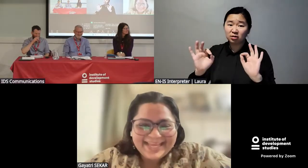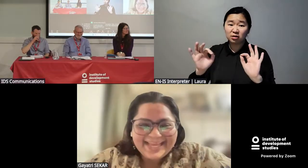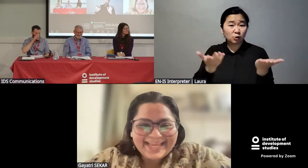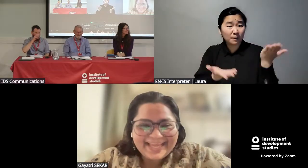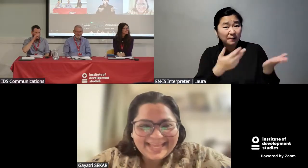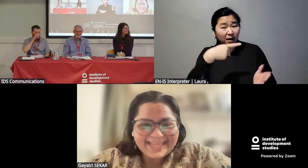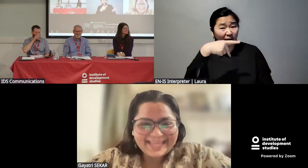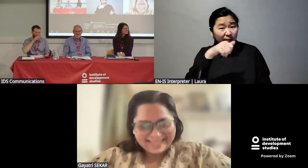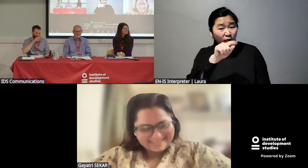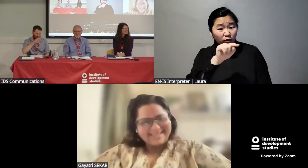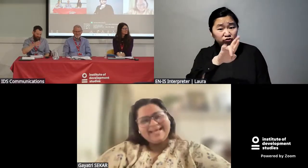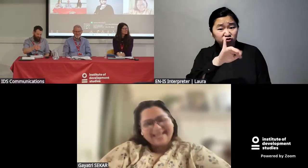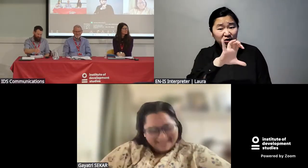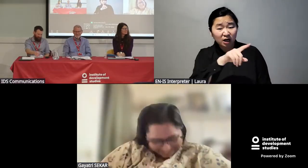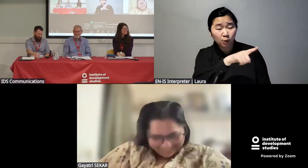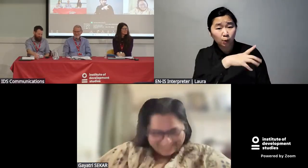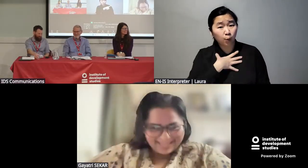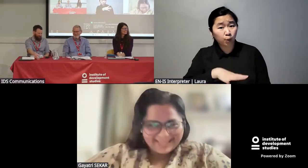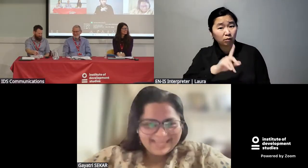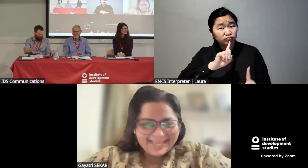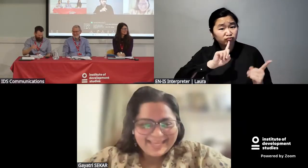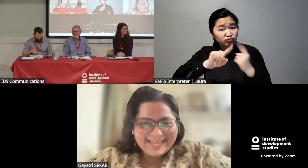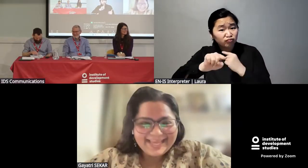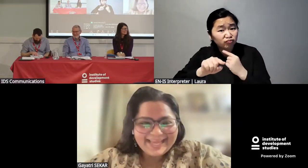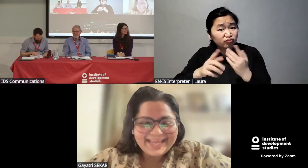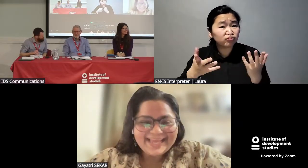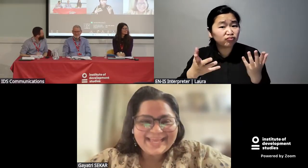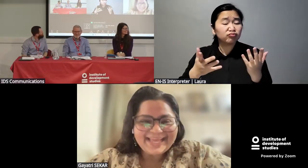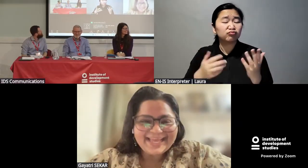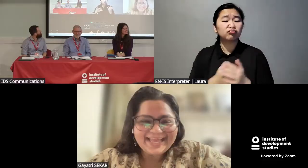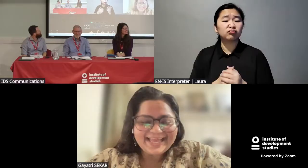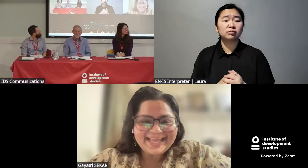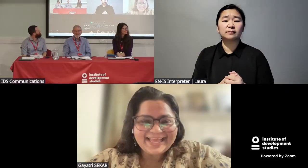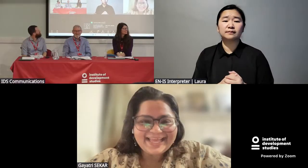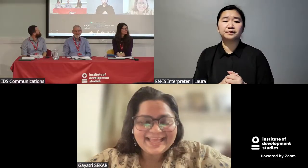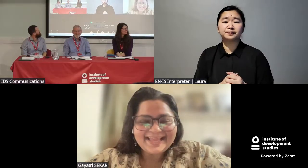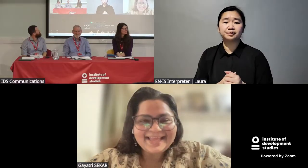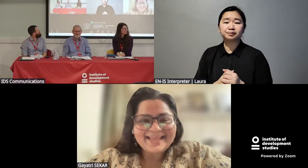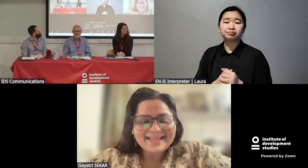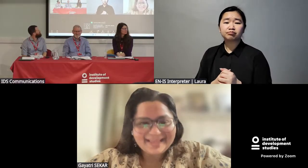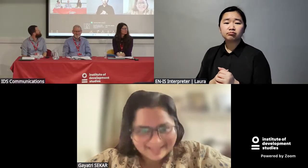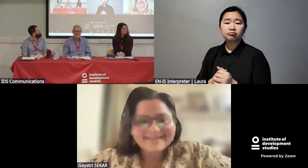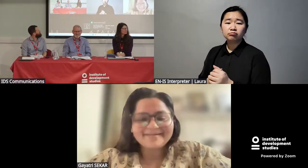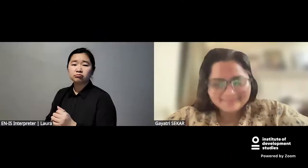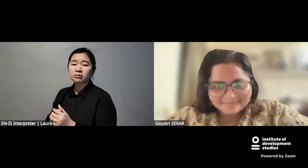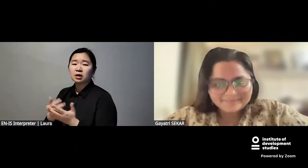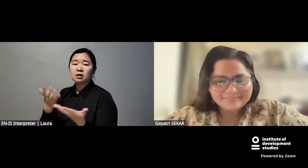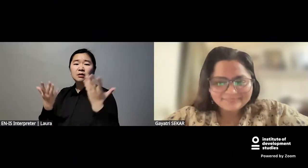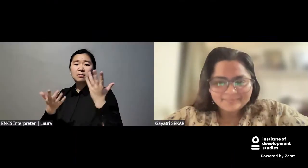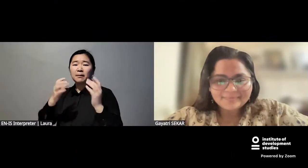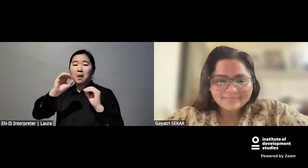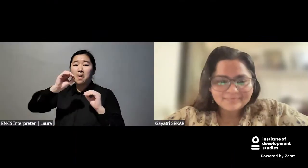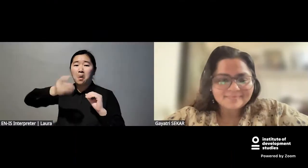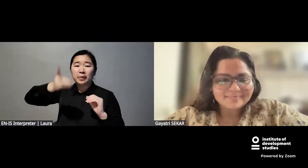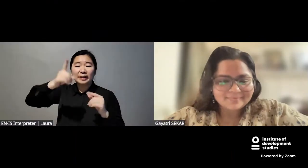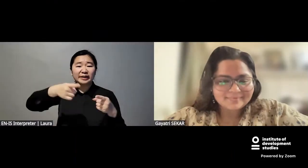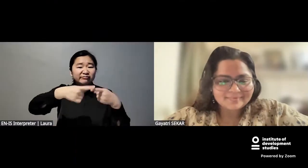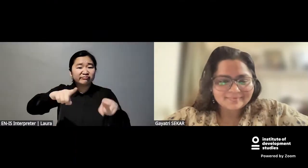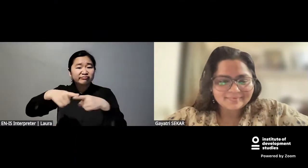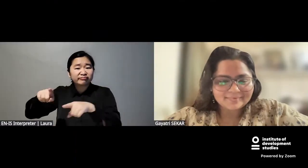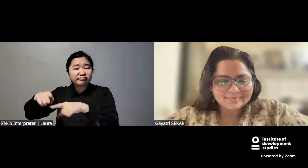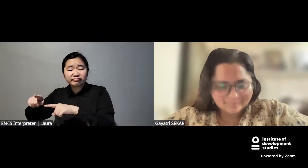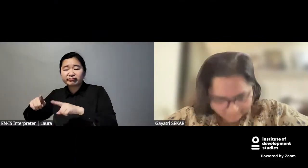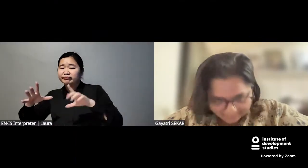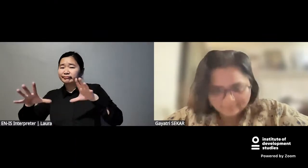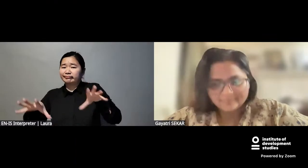Oh, I can start. Okay, Gayatri. Well, I don't know if I want to comment on the relationship between umbrella